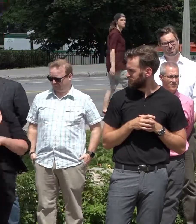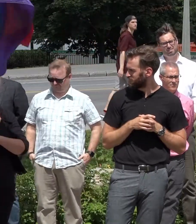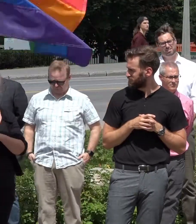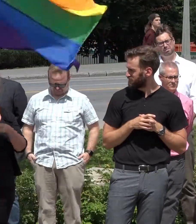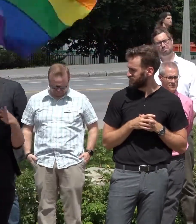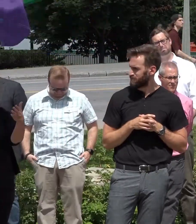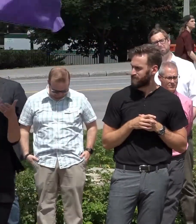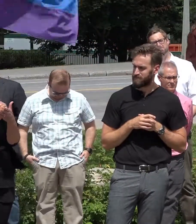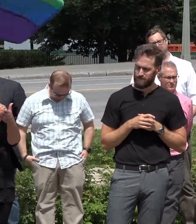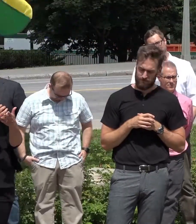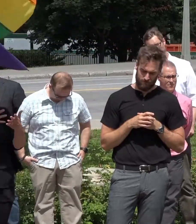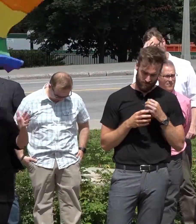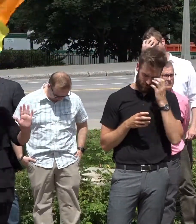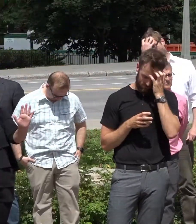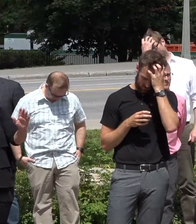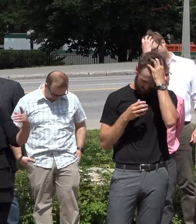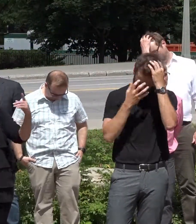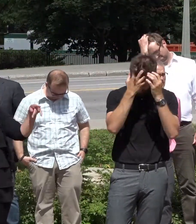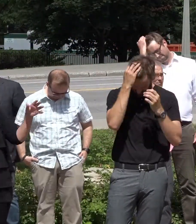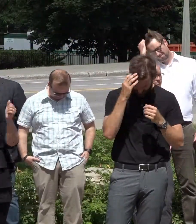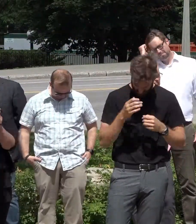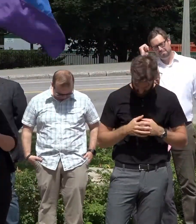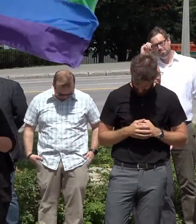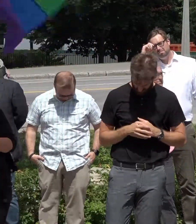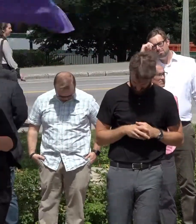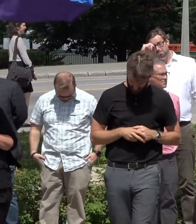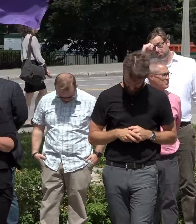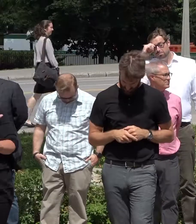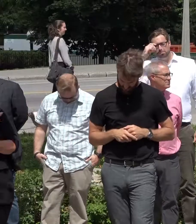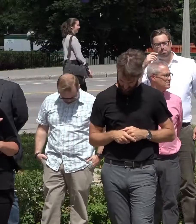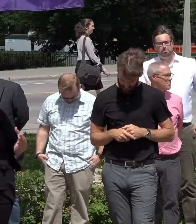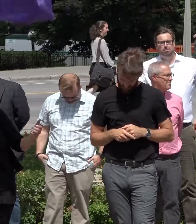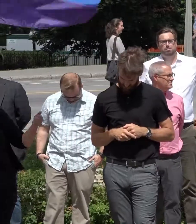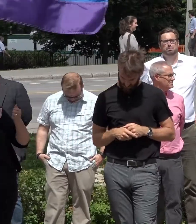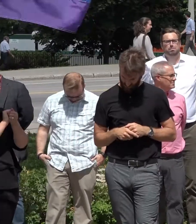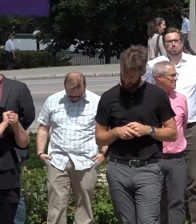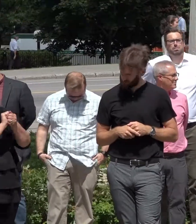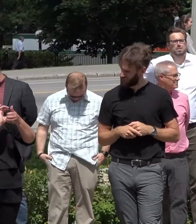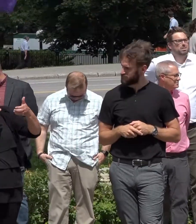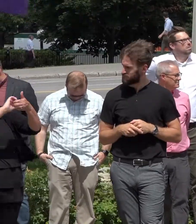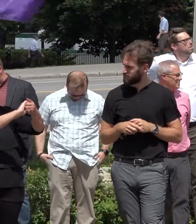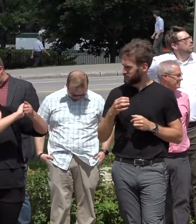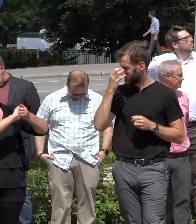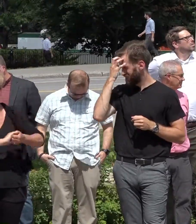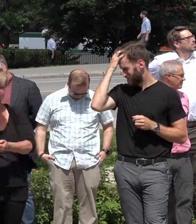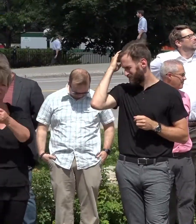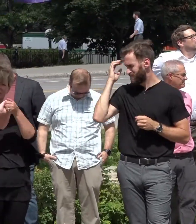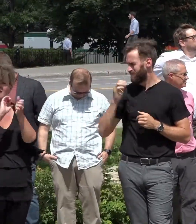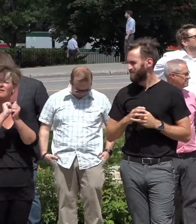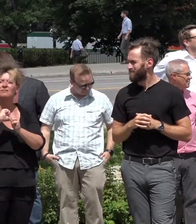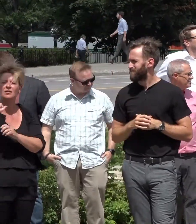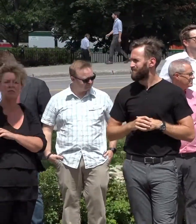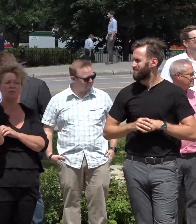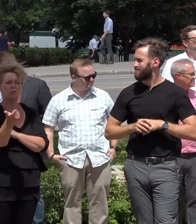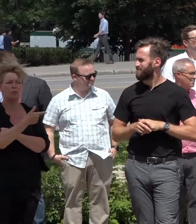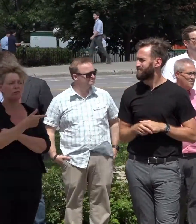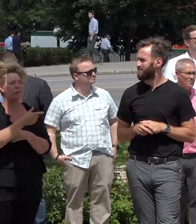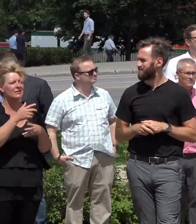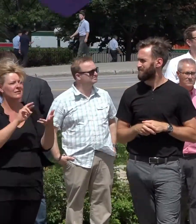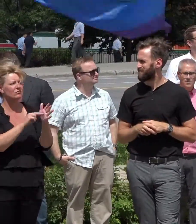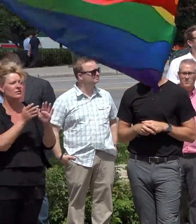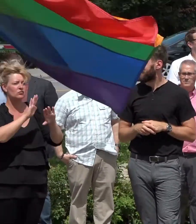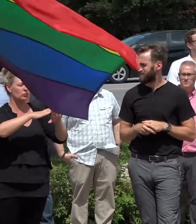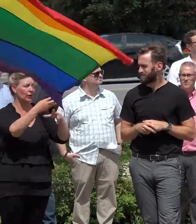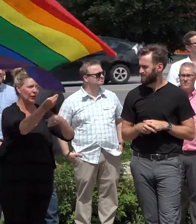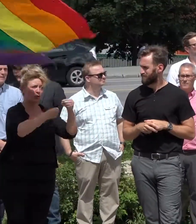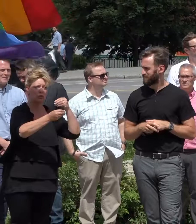avec Lisa, c'est notre responsabilité pour être en solidarité avec tous et tous. Non seulement pour les questions